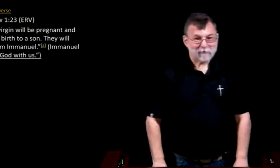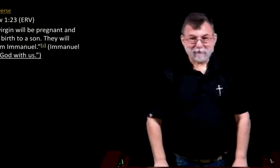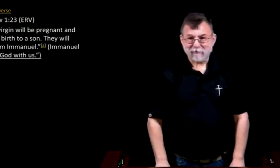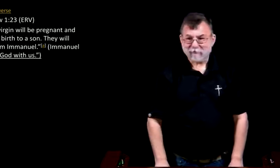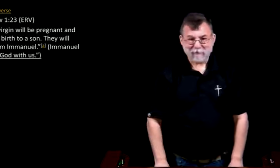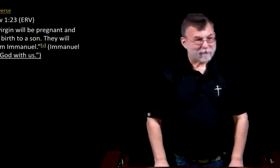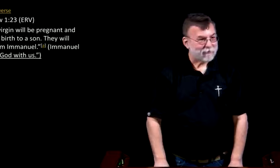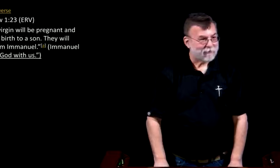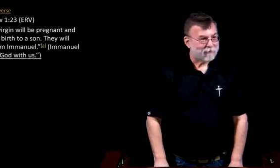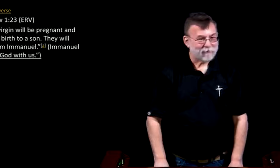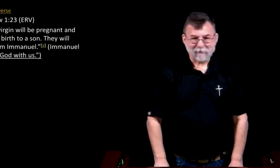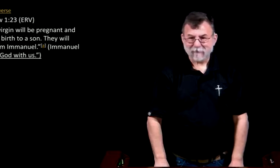Amen.